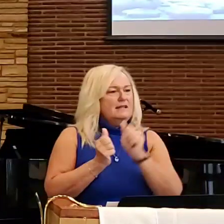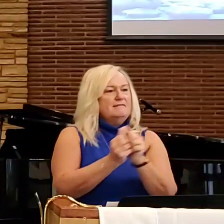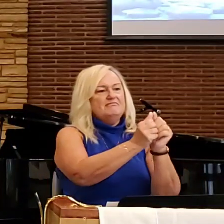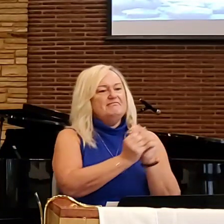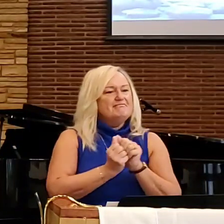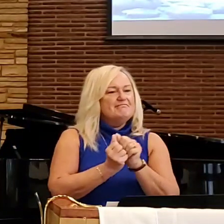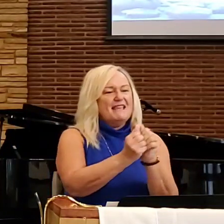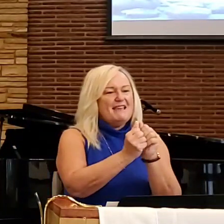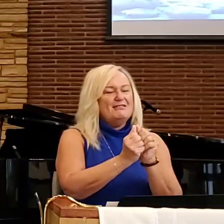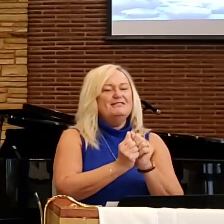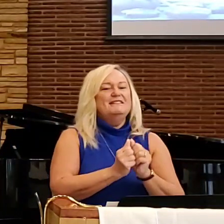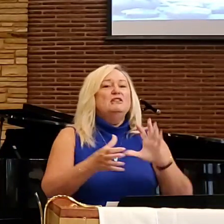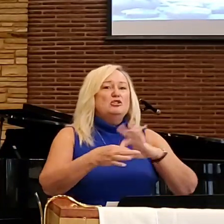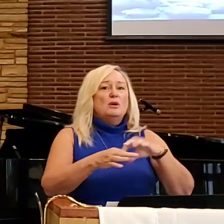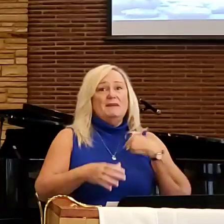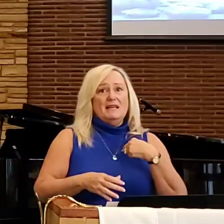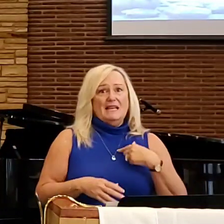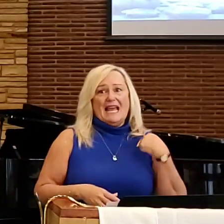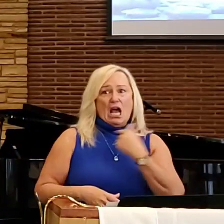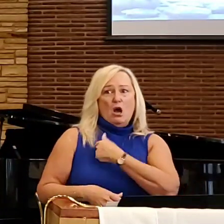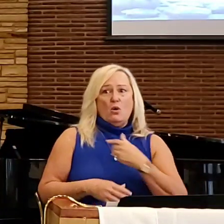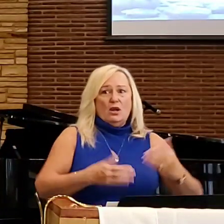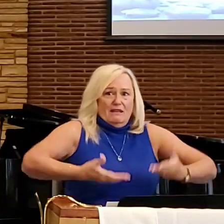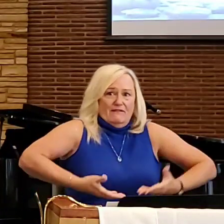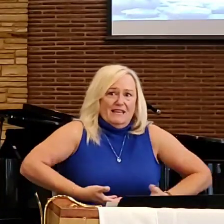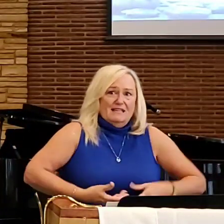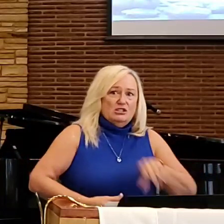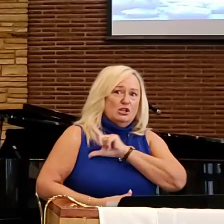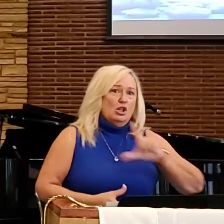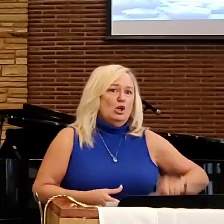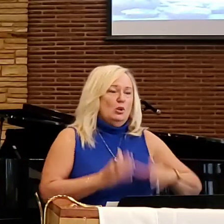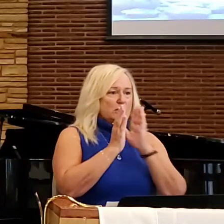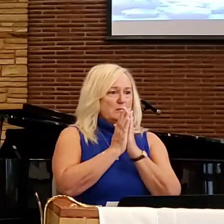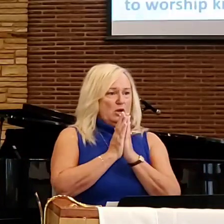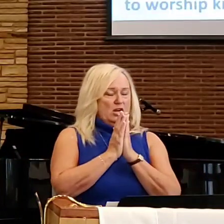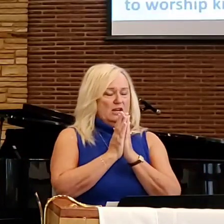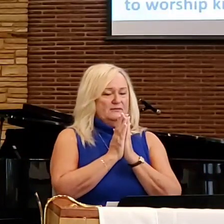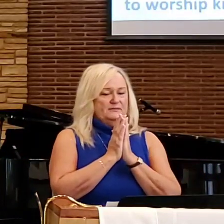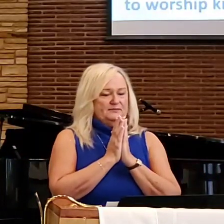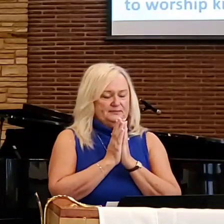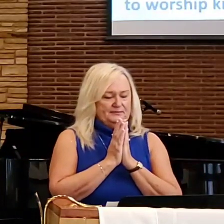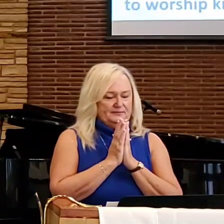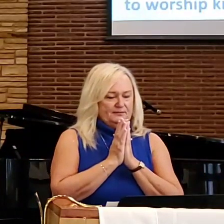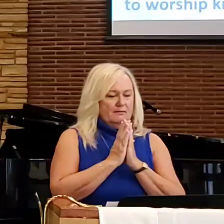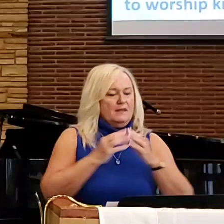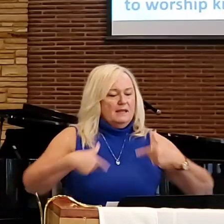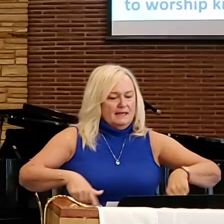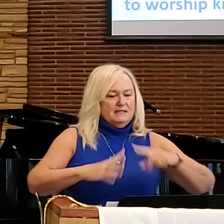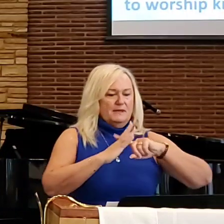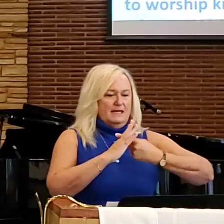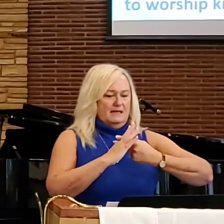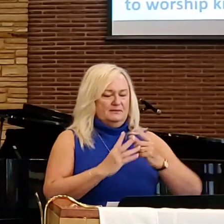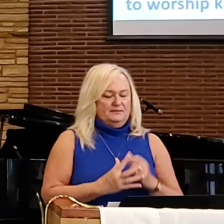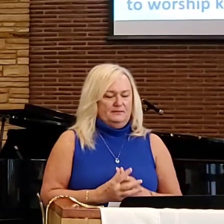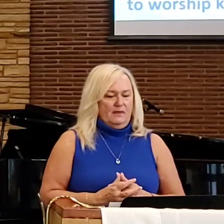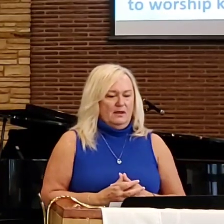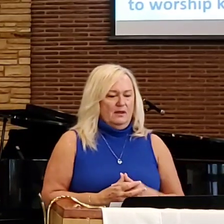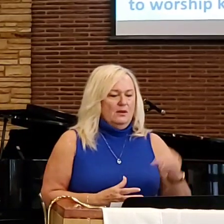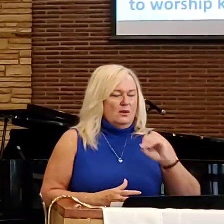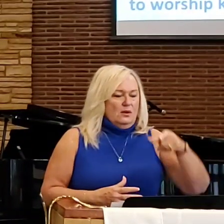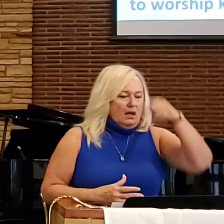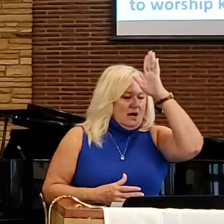together. Will you join me in our invocation and the Lord's Prayer? Let us begin.